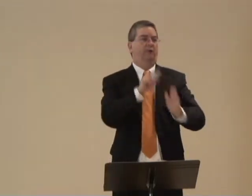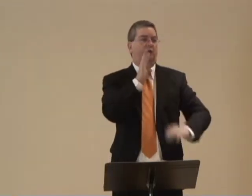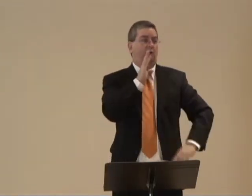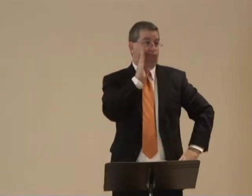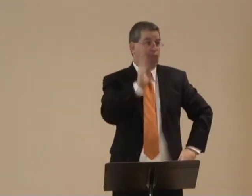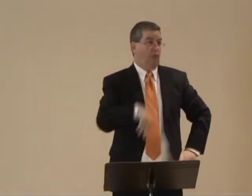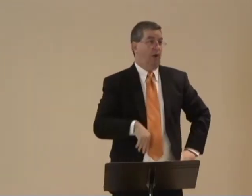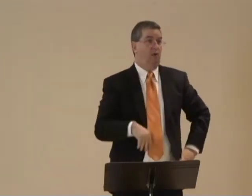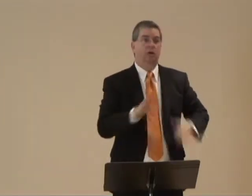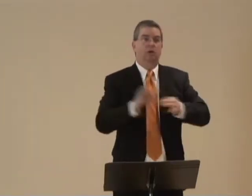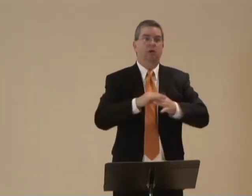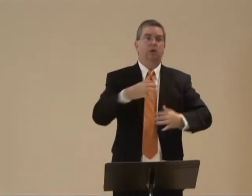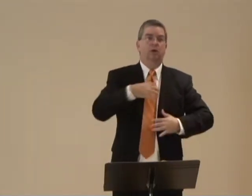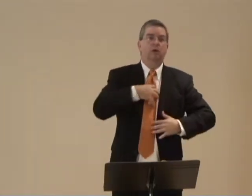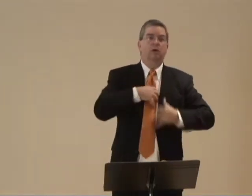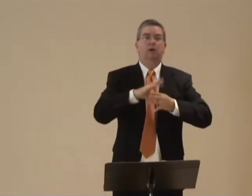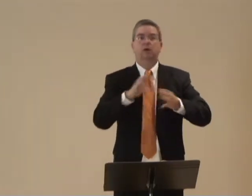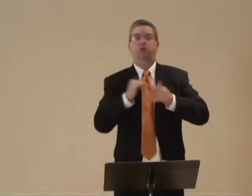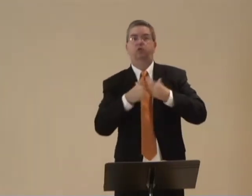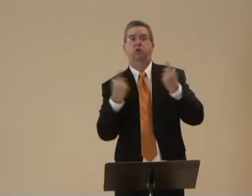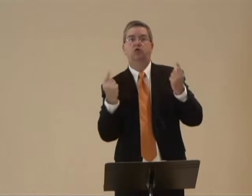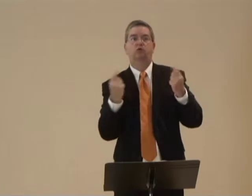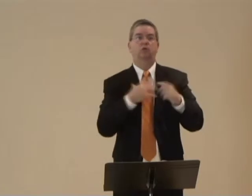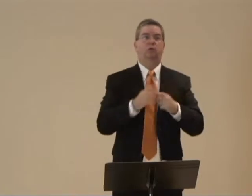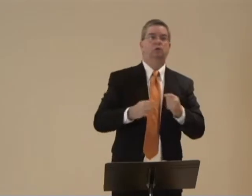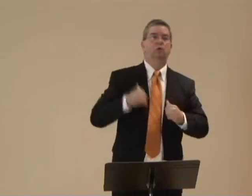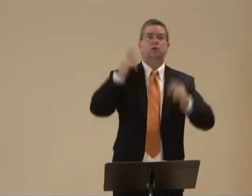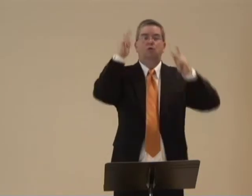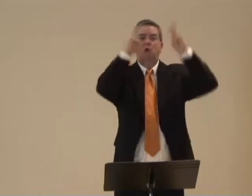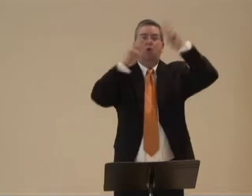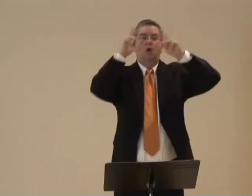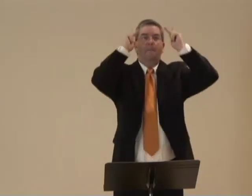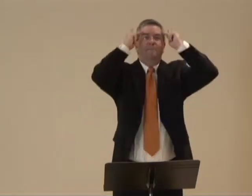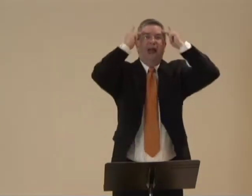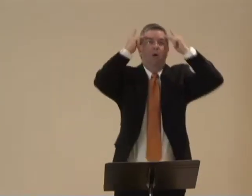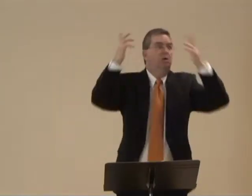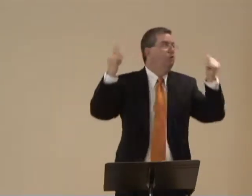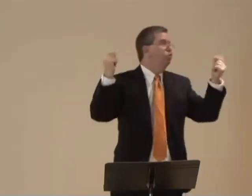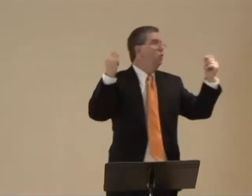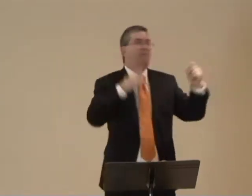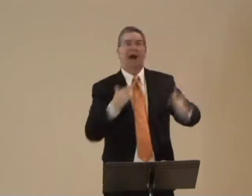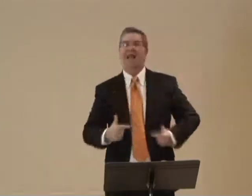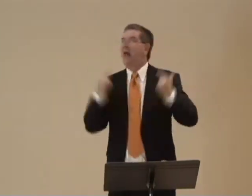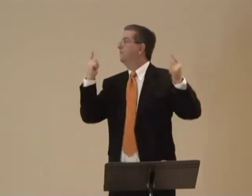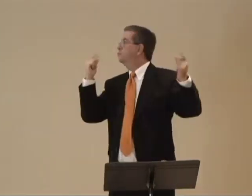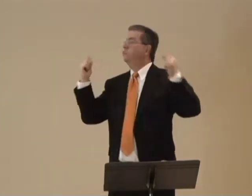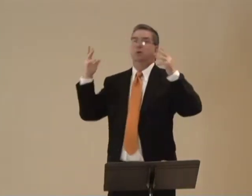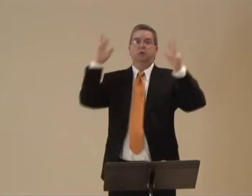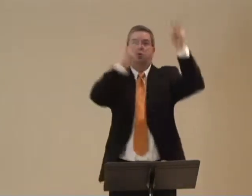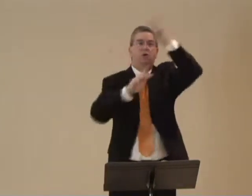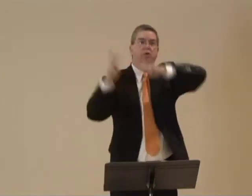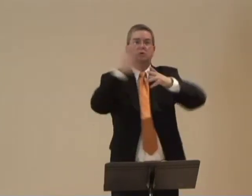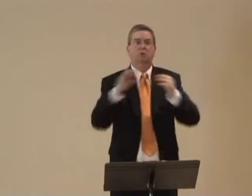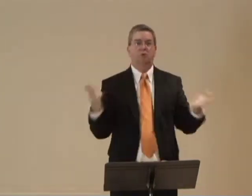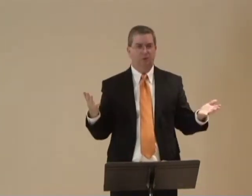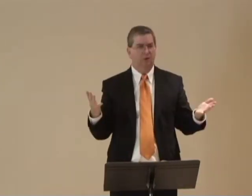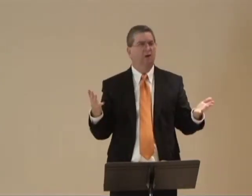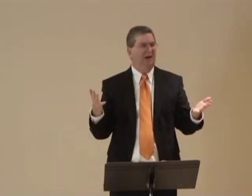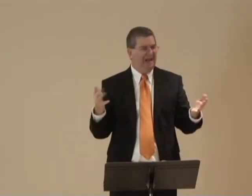food. And you know, we hear that a lot. We hear people constantly complaining and now in a panic state and concerned about